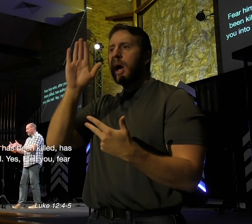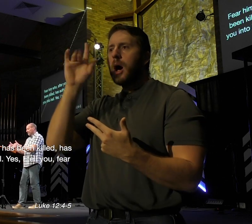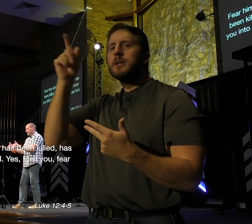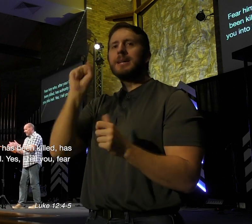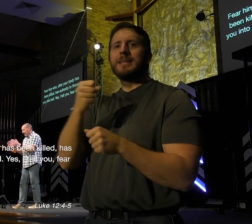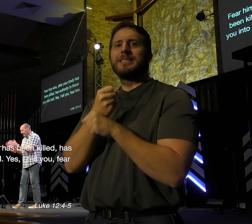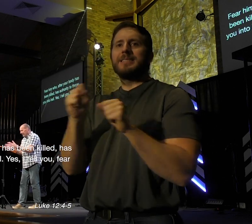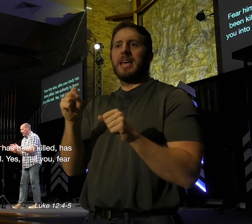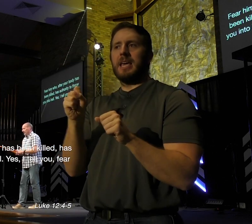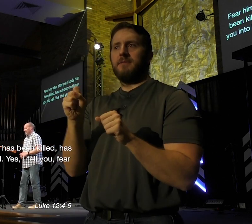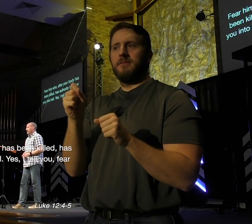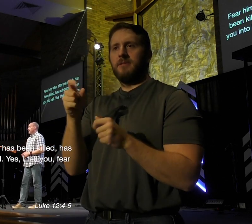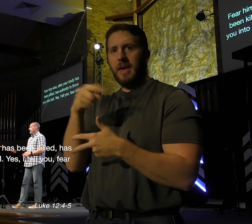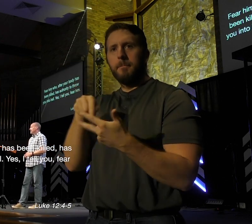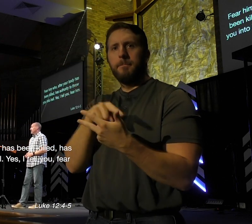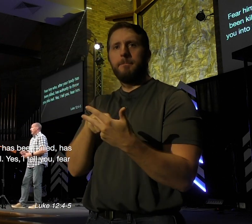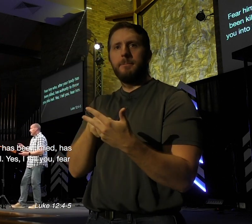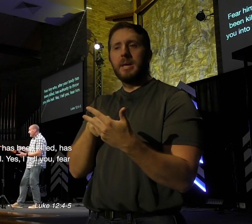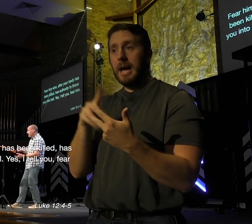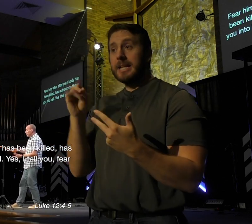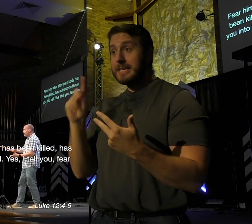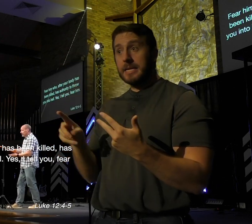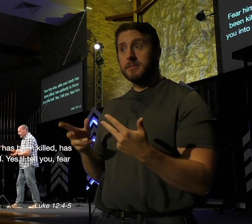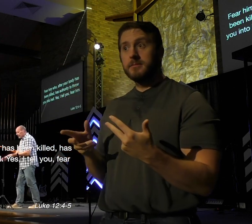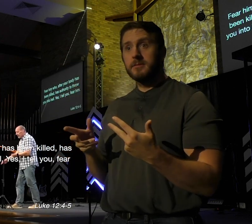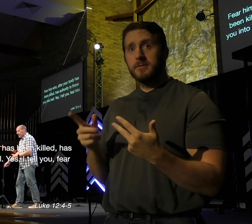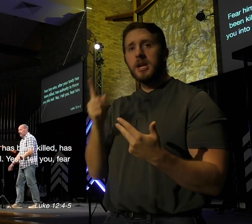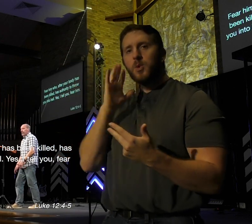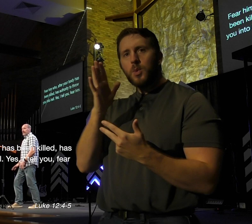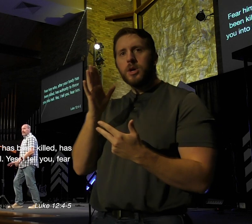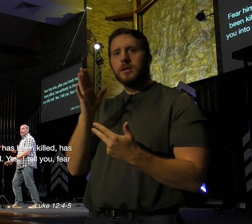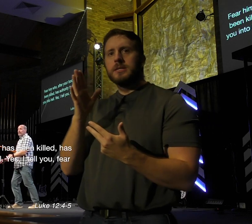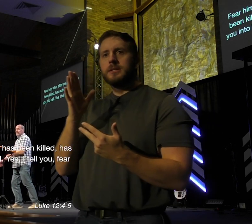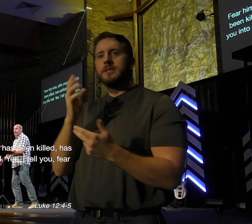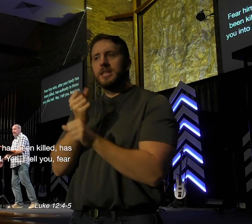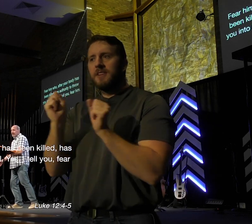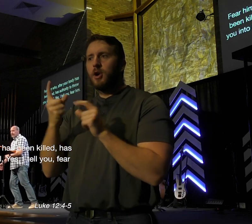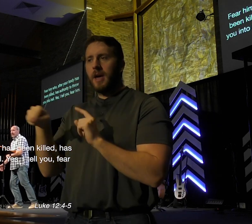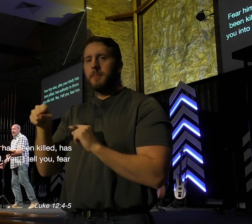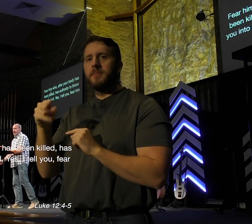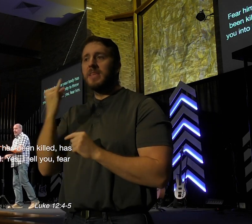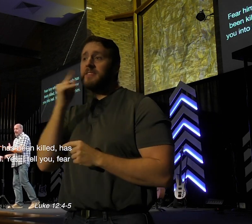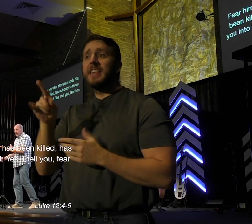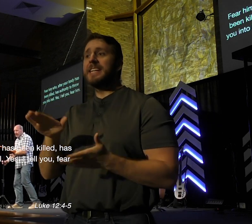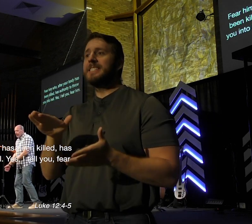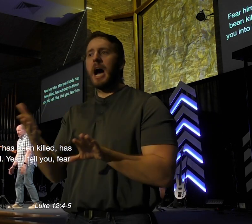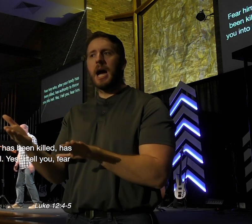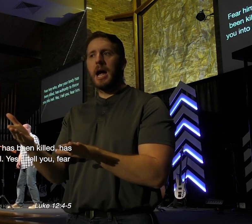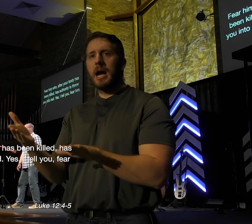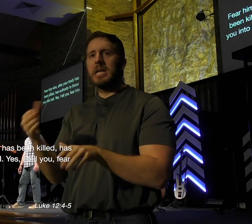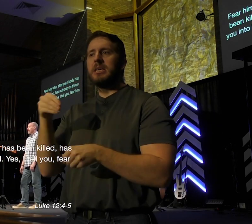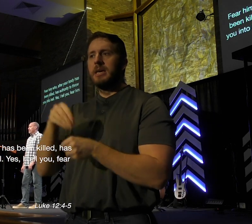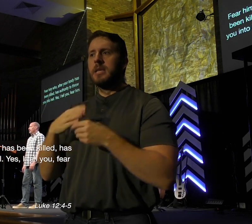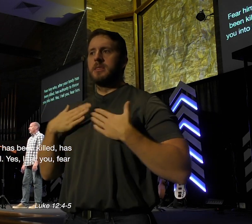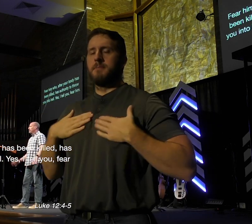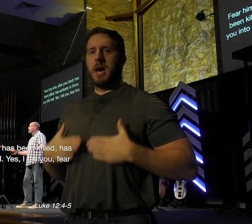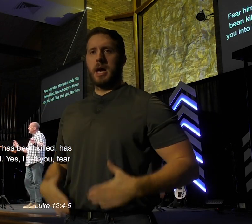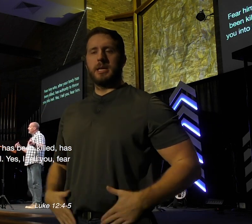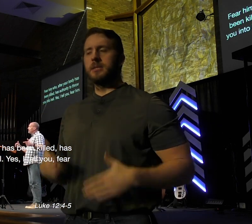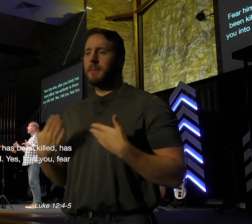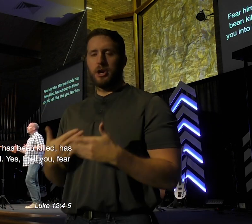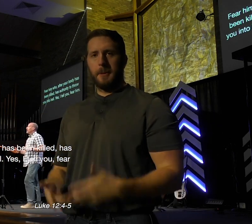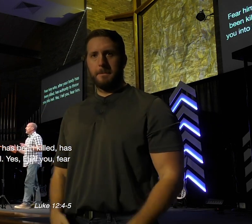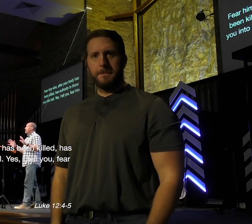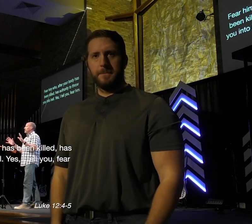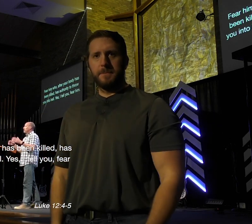them. And he saved, and he did save them. He would deliver them, even if they die in the body. Because